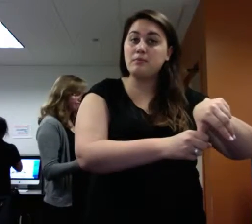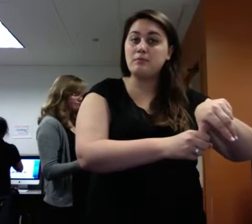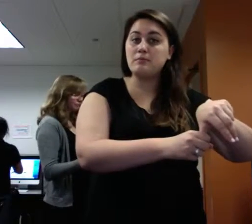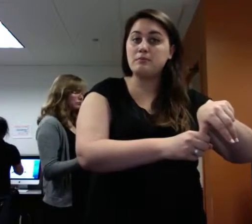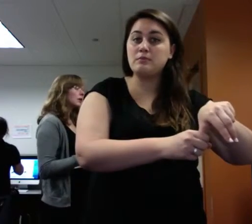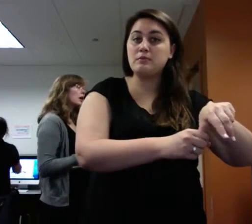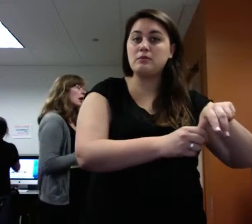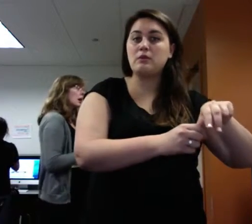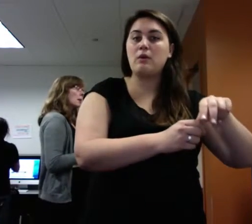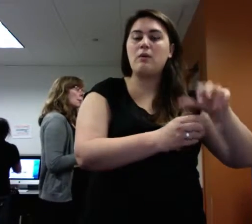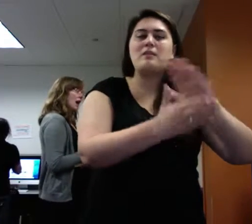and open spaces.